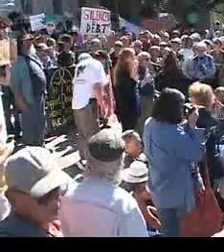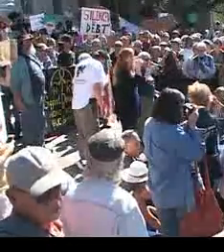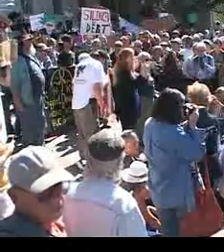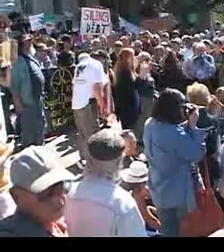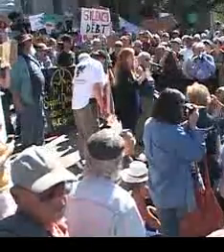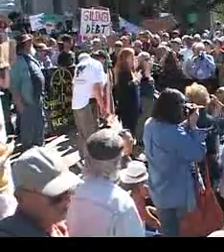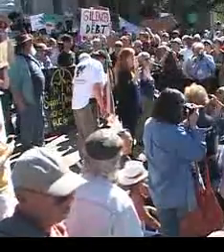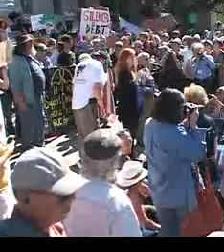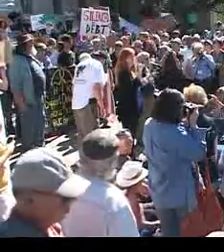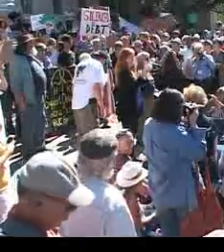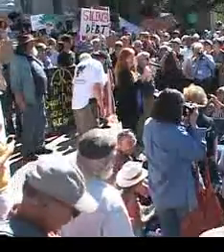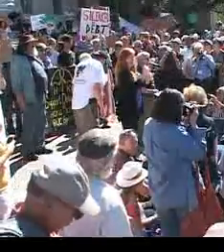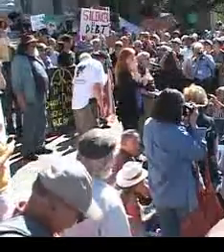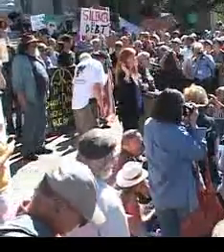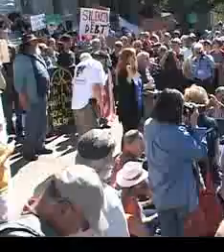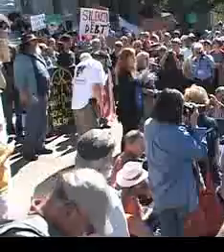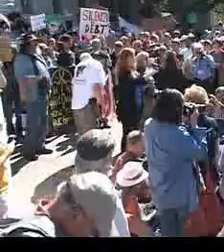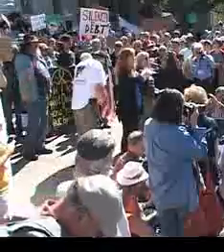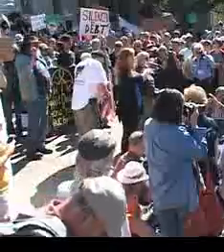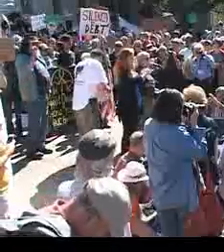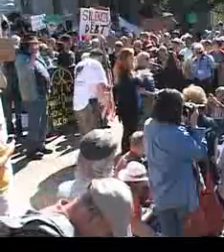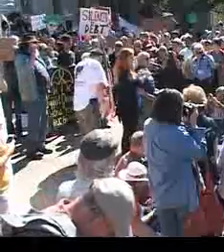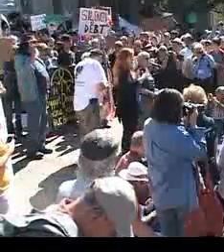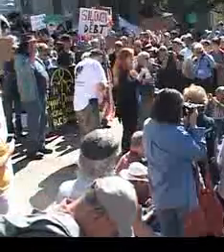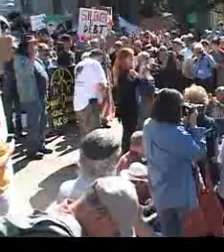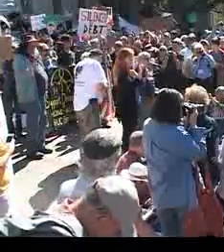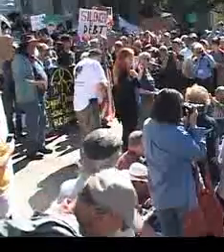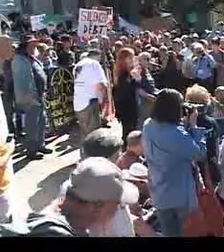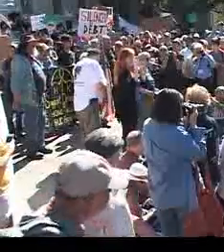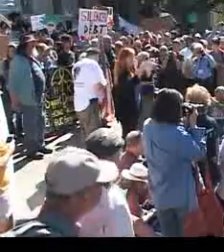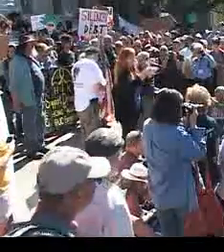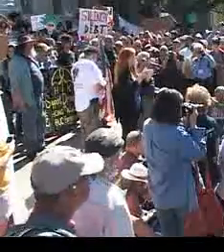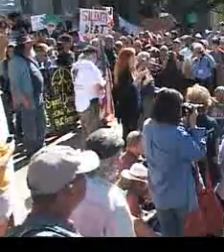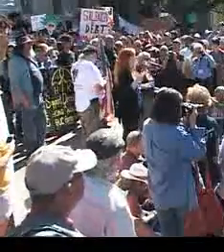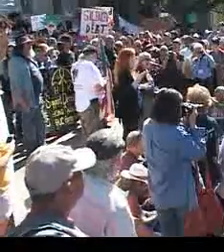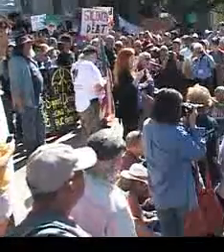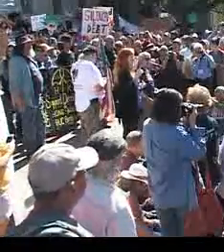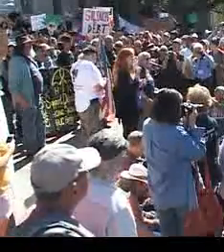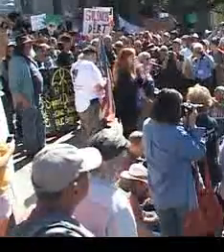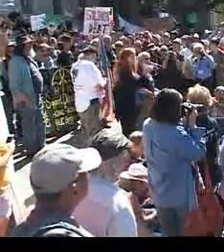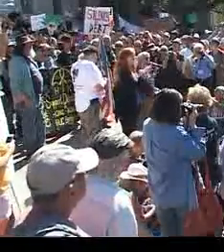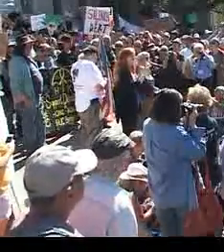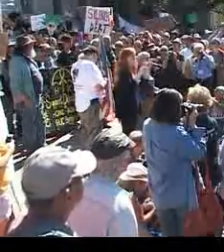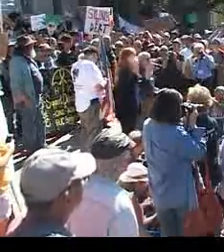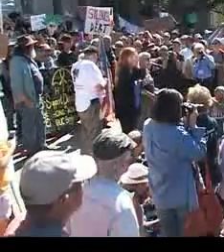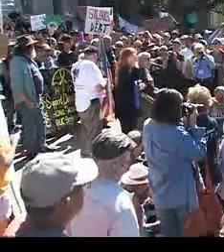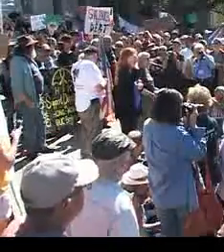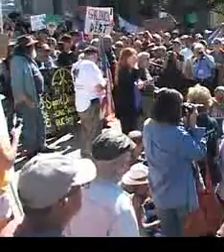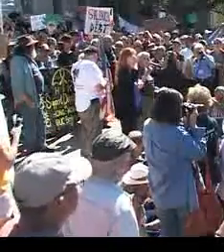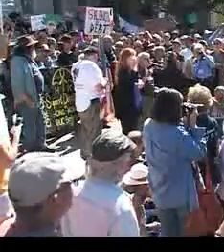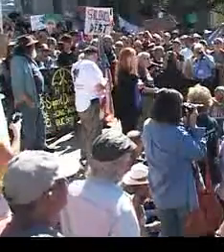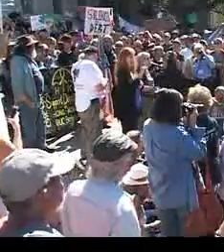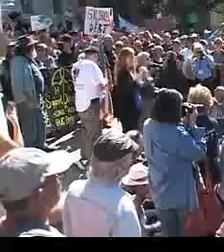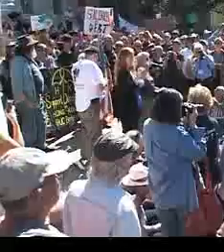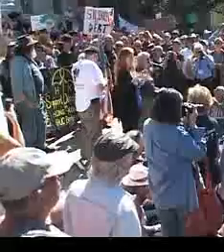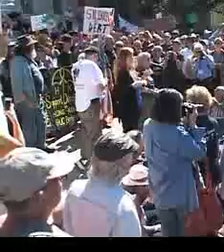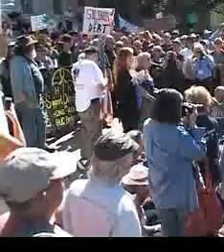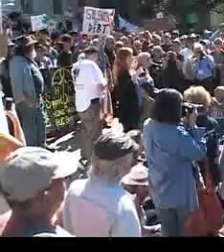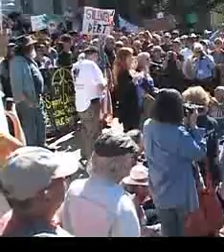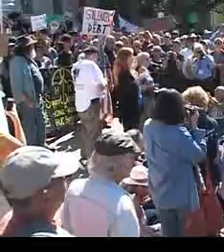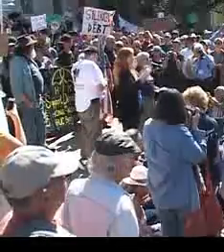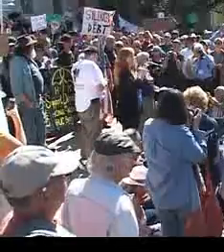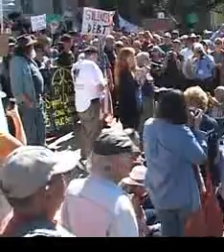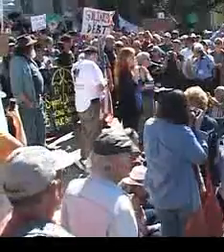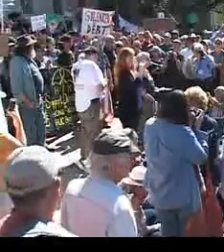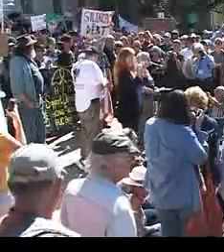400,000 people. Changing the politics and posturing around climate change has got to be a number one